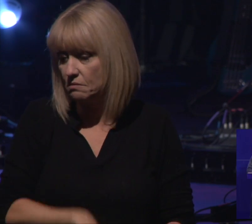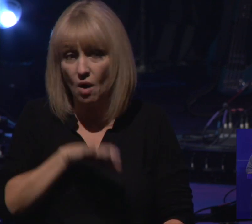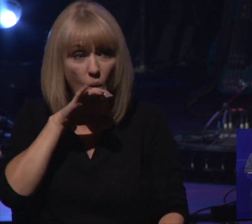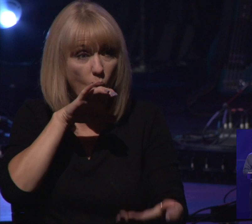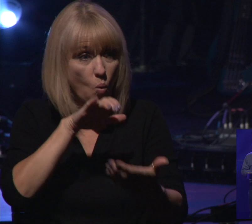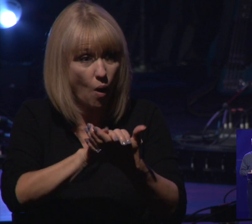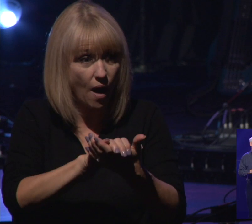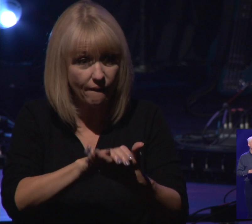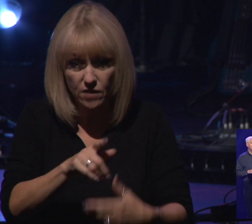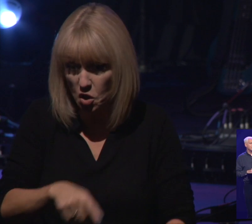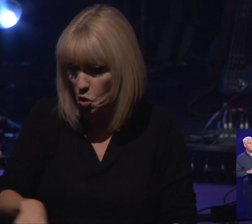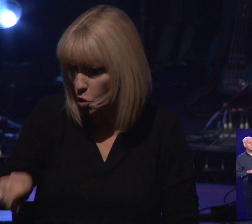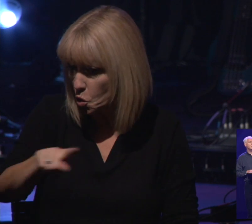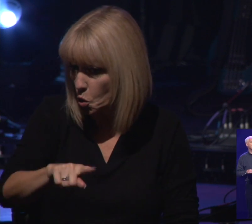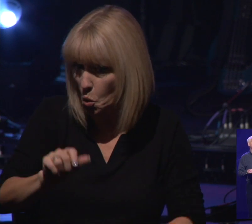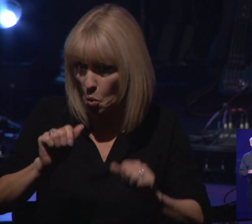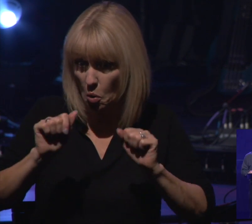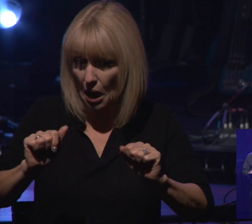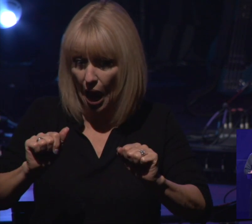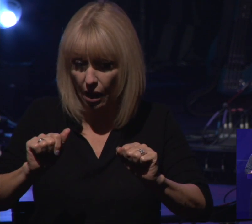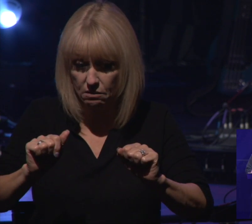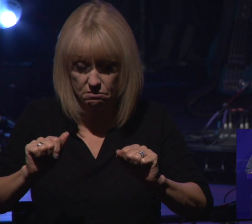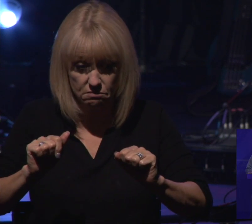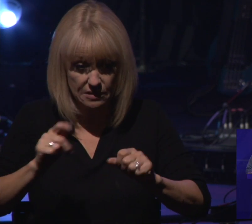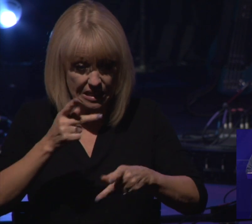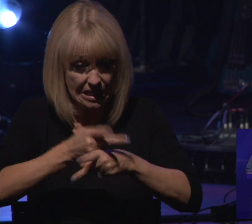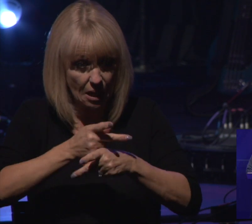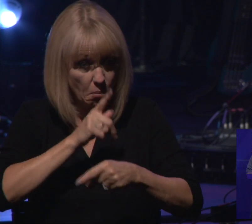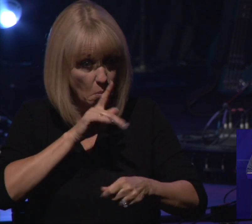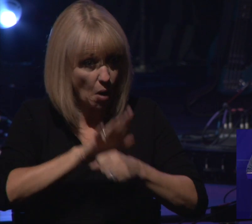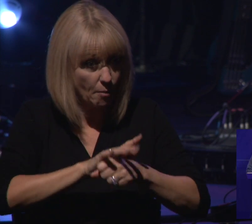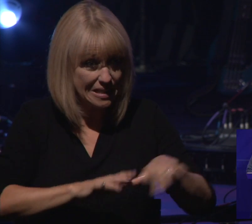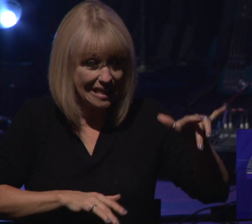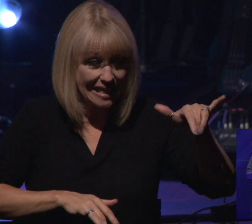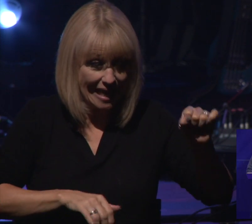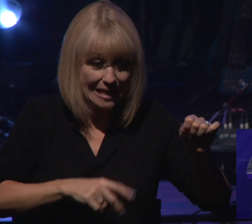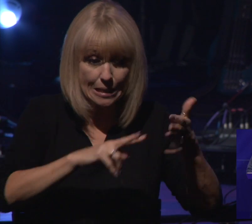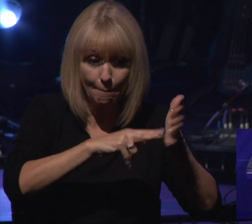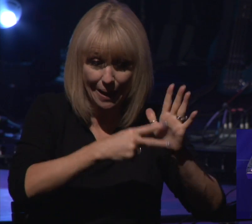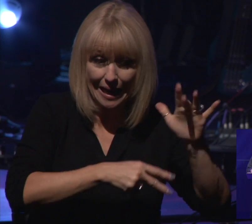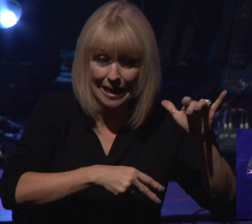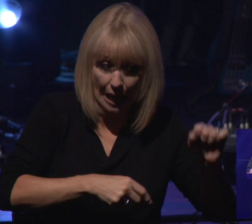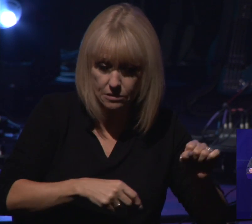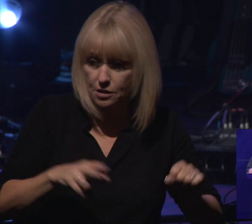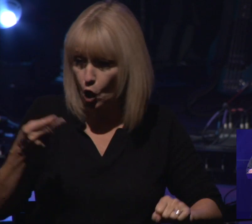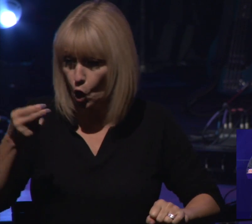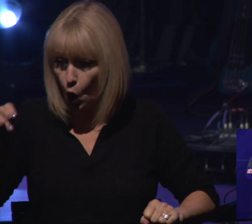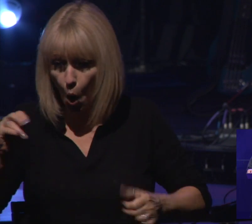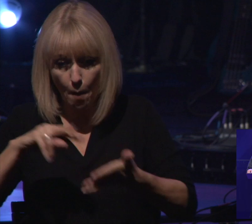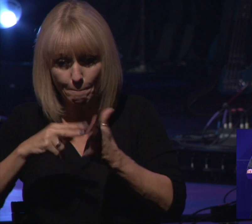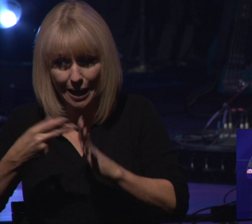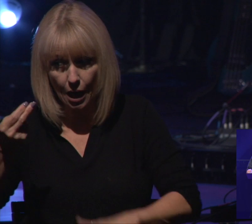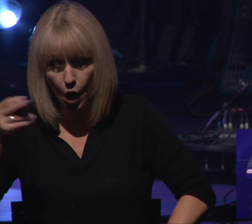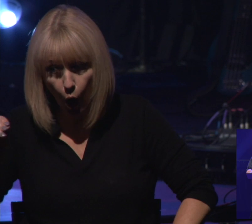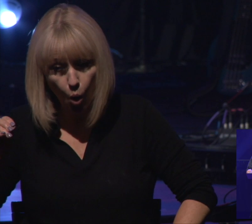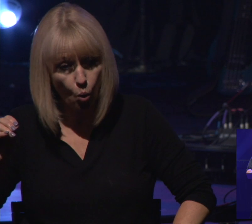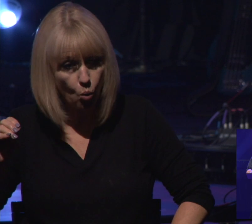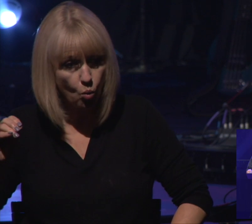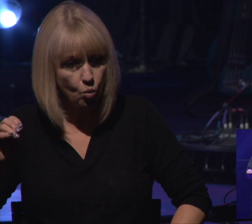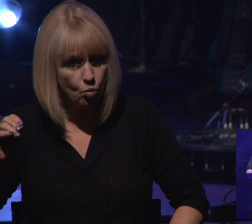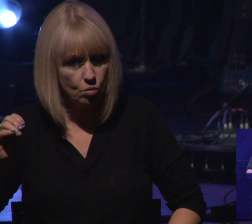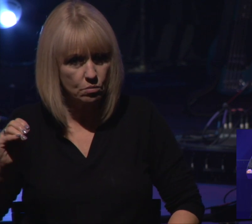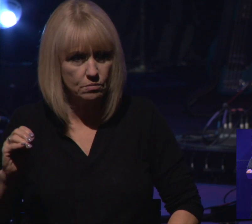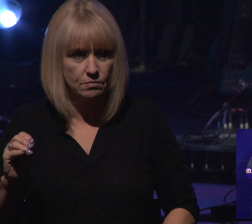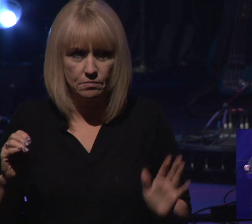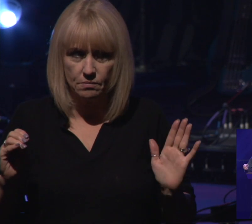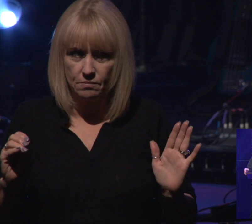you dependable? Do you keep your promises? Are your yes, yes, and your no's, no's, and they know where you're going to